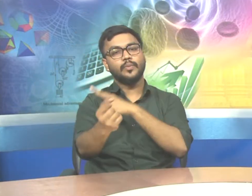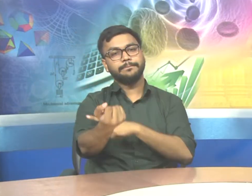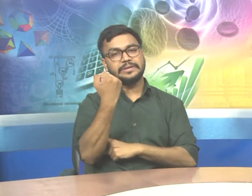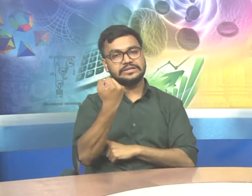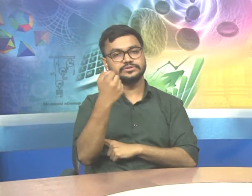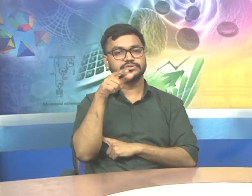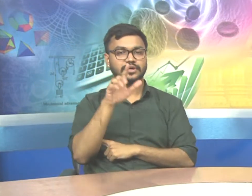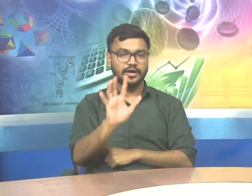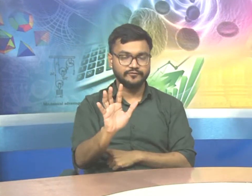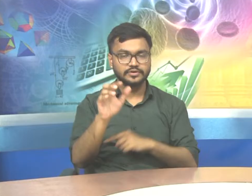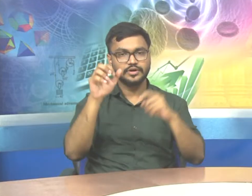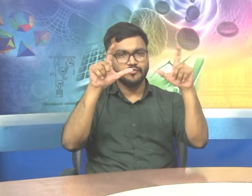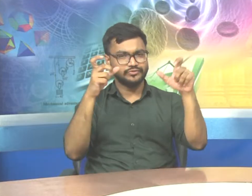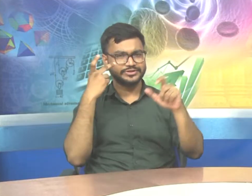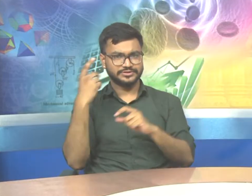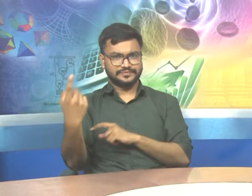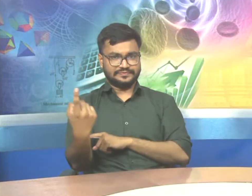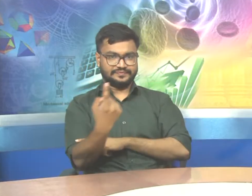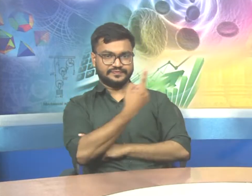bulbs and lamps, etc.